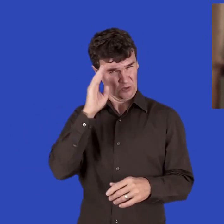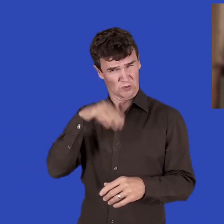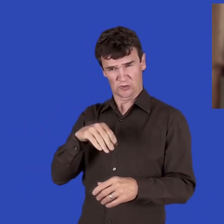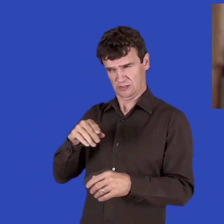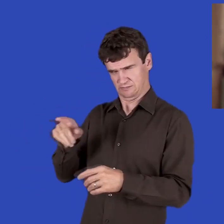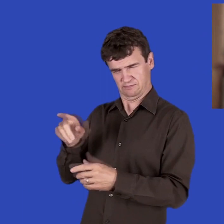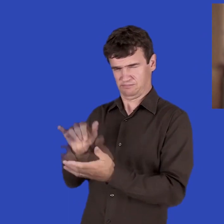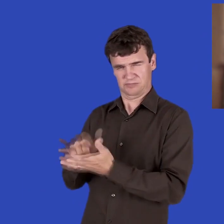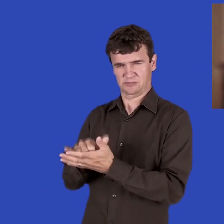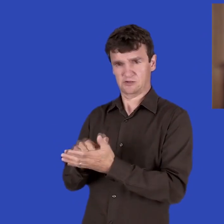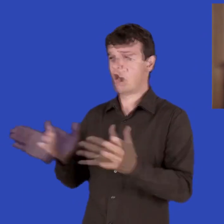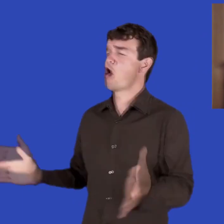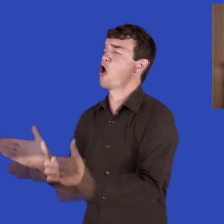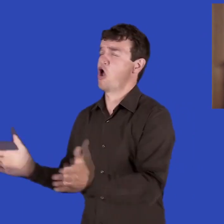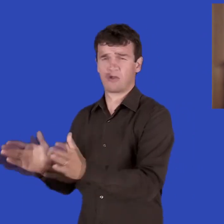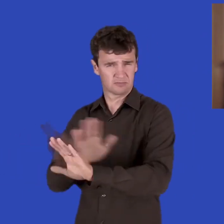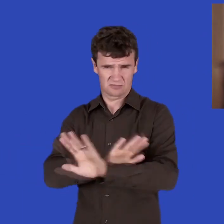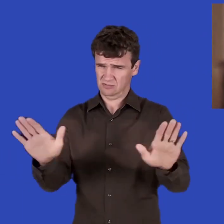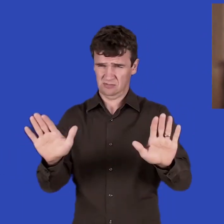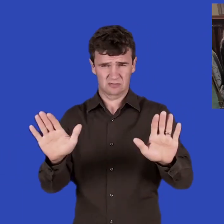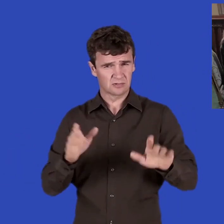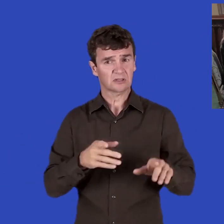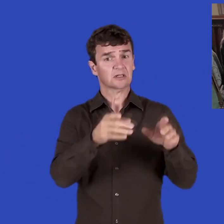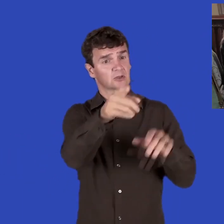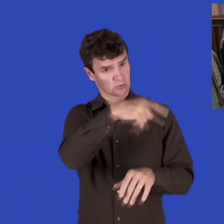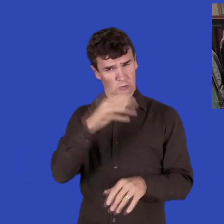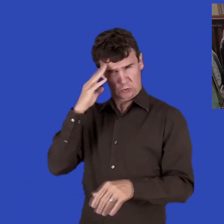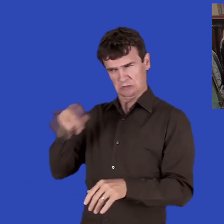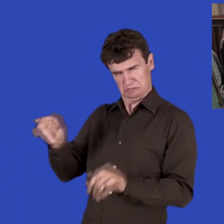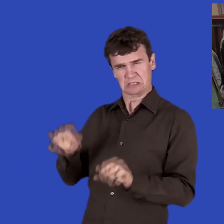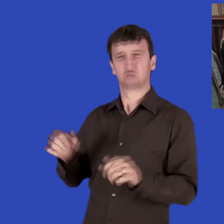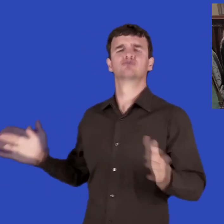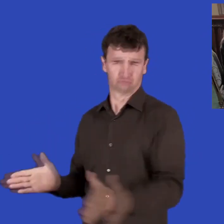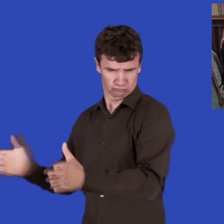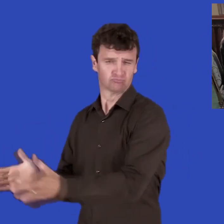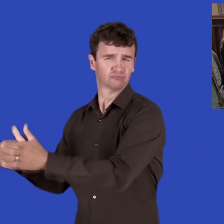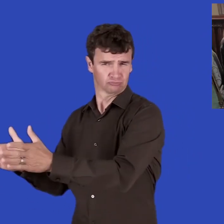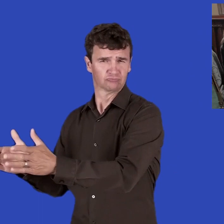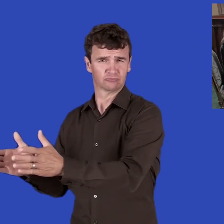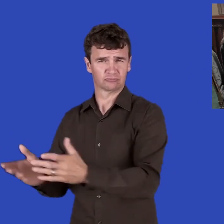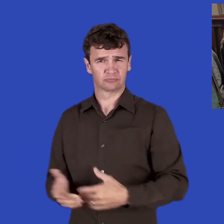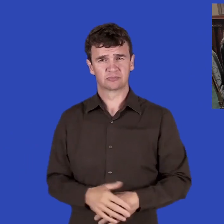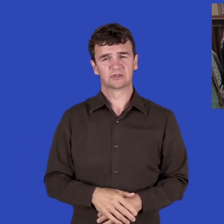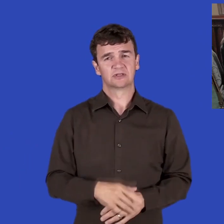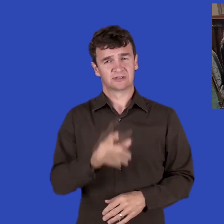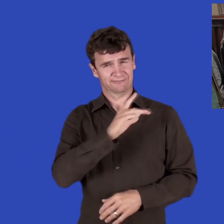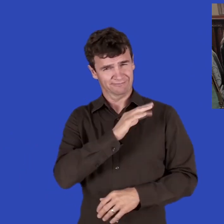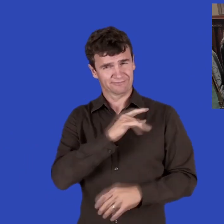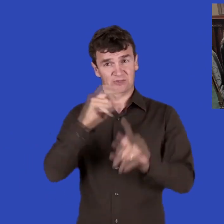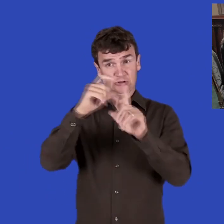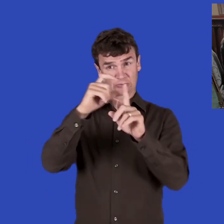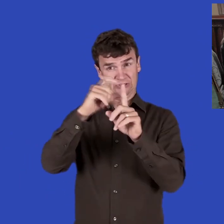and so you do have to come to grips with that, and you just can't encourage somebody to do something that they're not capable of doing,